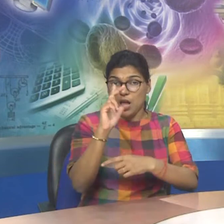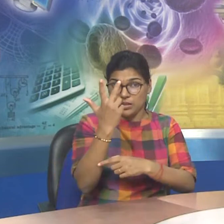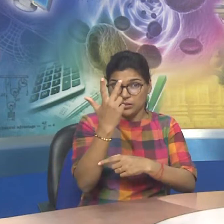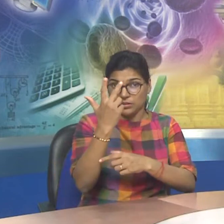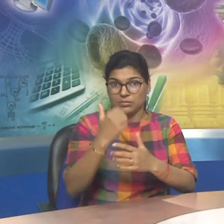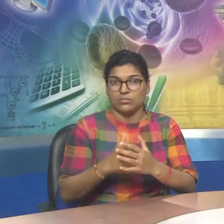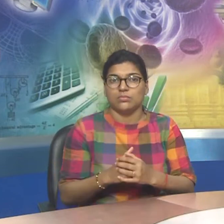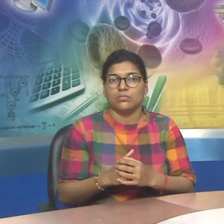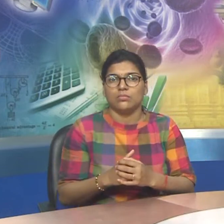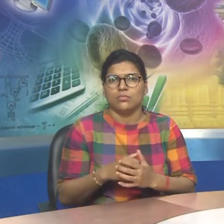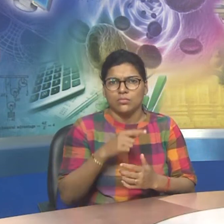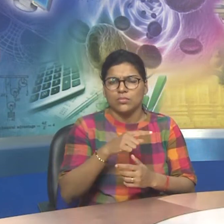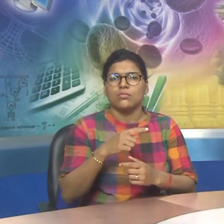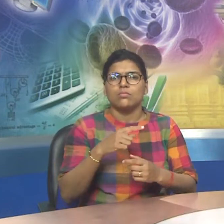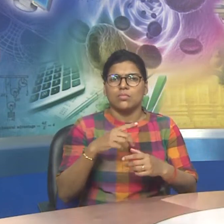Question number 8.